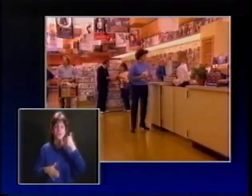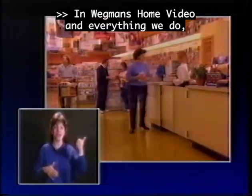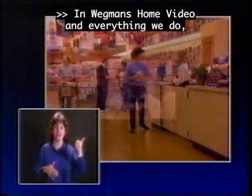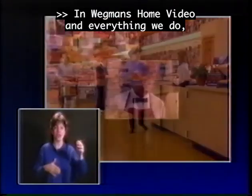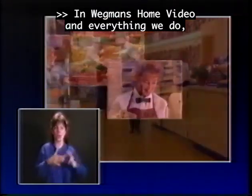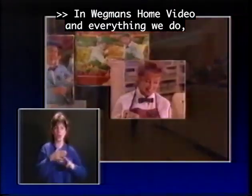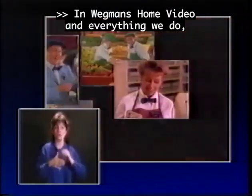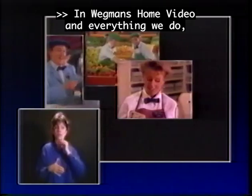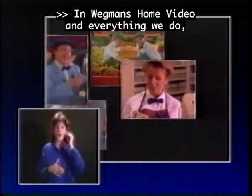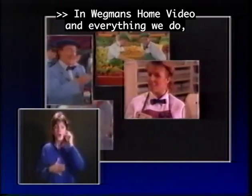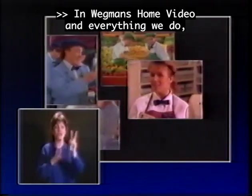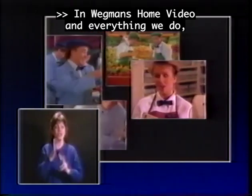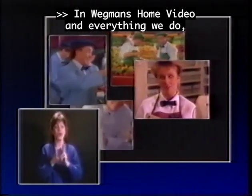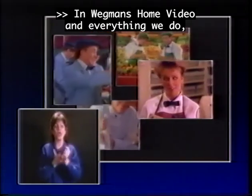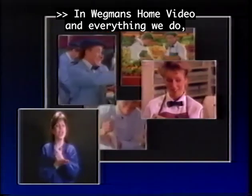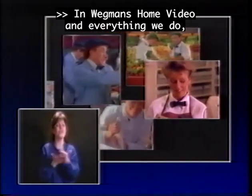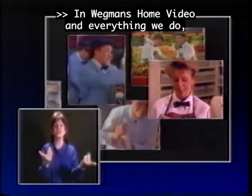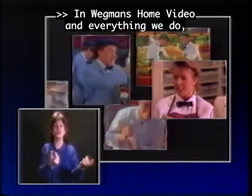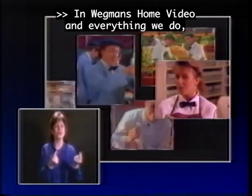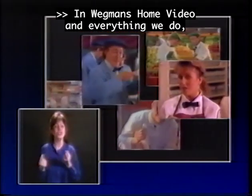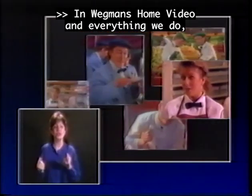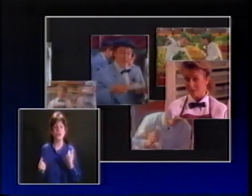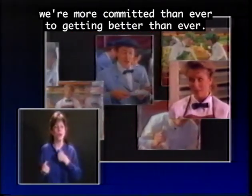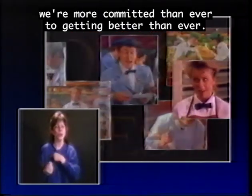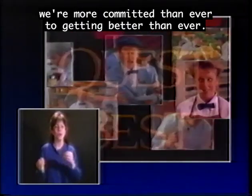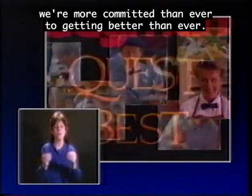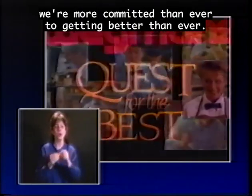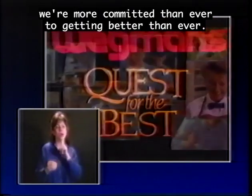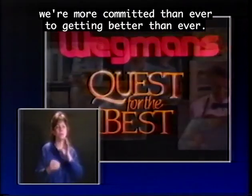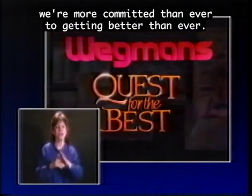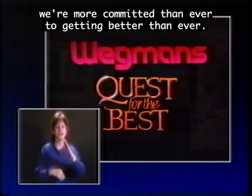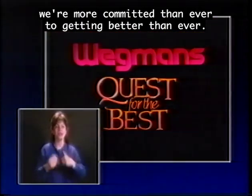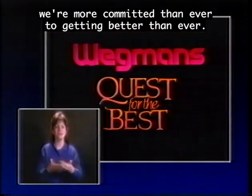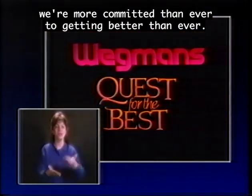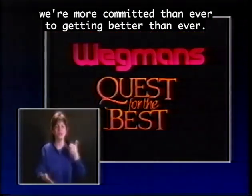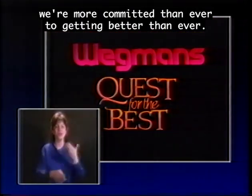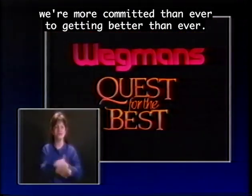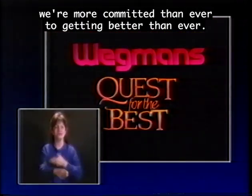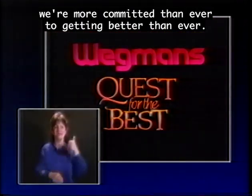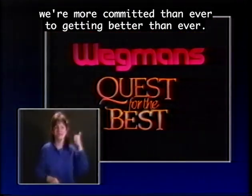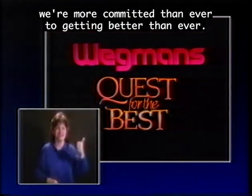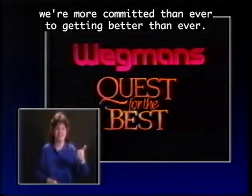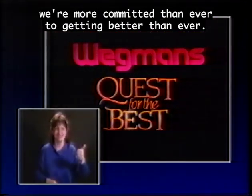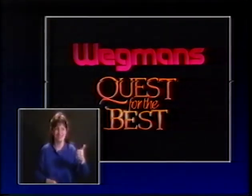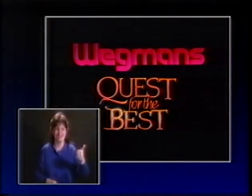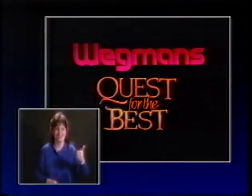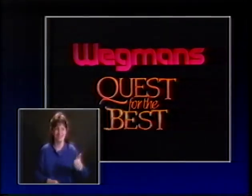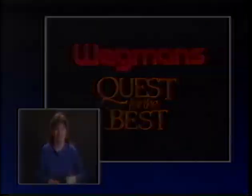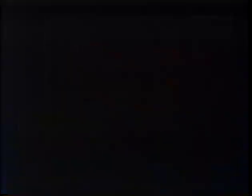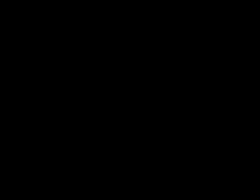In Wegmans home video and everything we do, we're more committed than ever to getting better than ever.